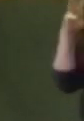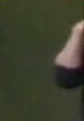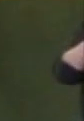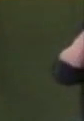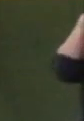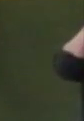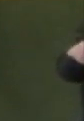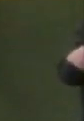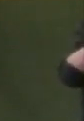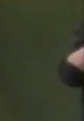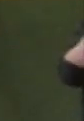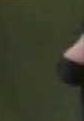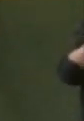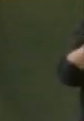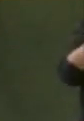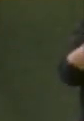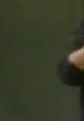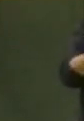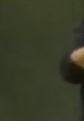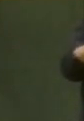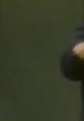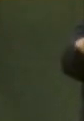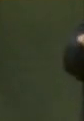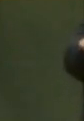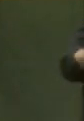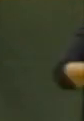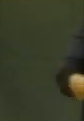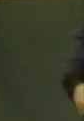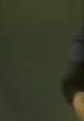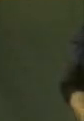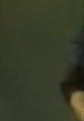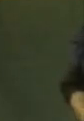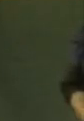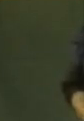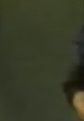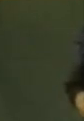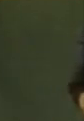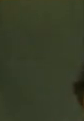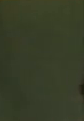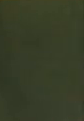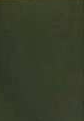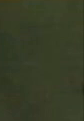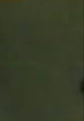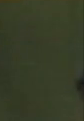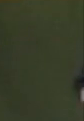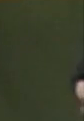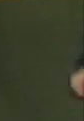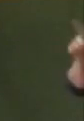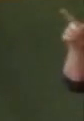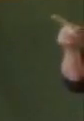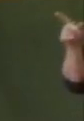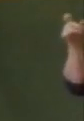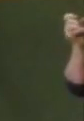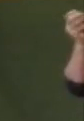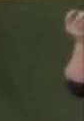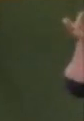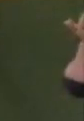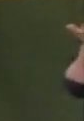participation in these important clubs and associations? Ms. Herkenwater. I think